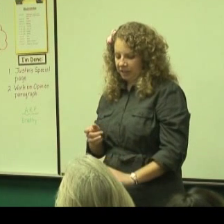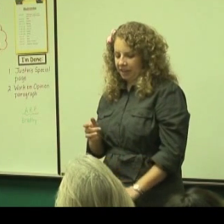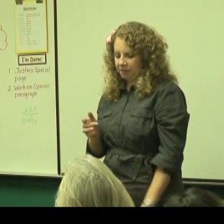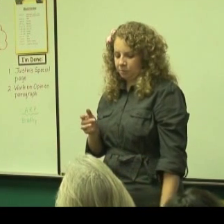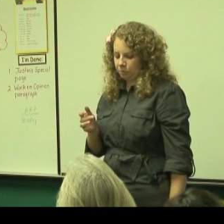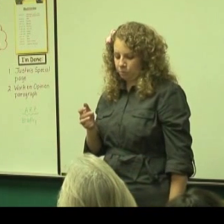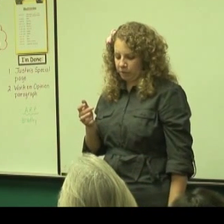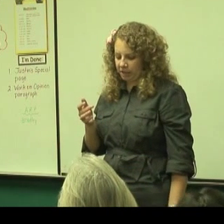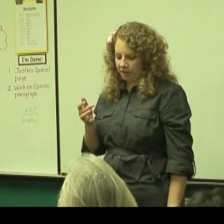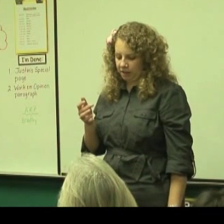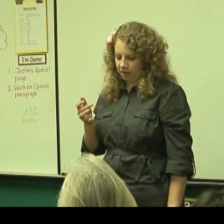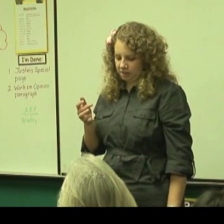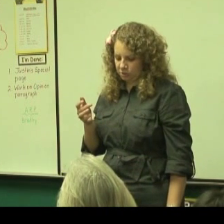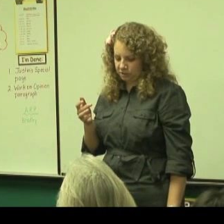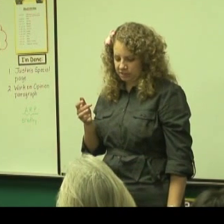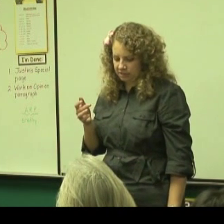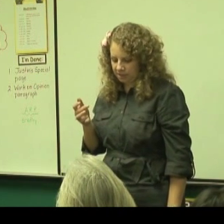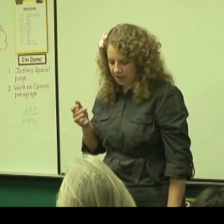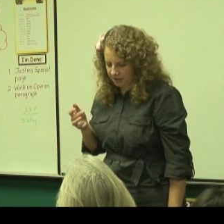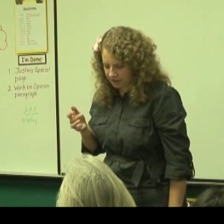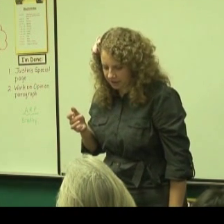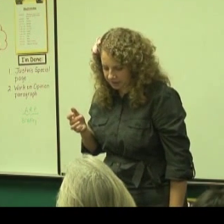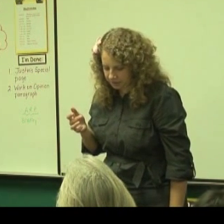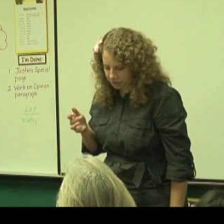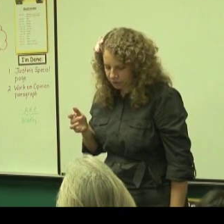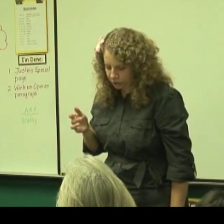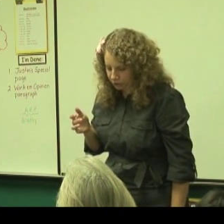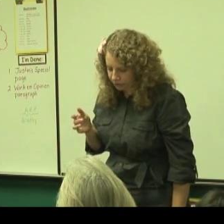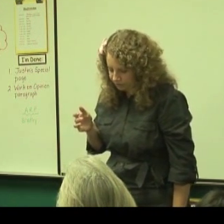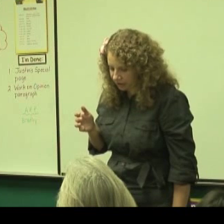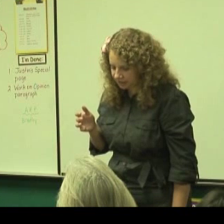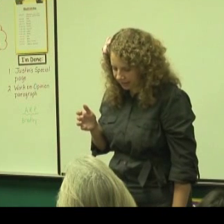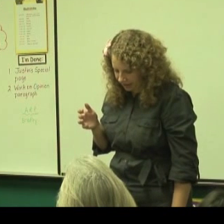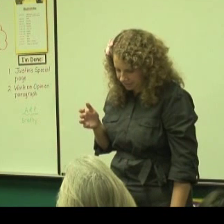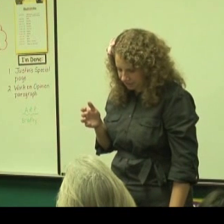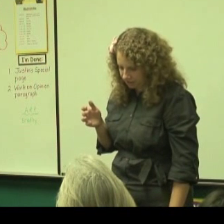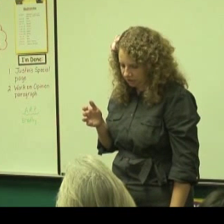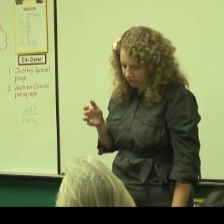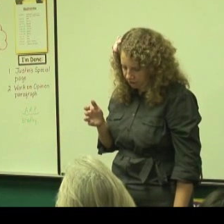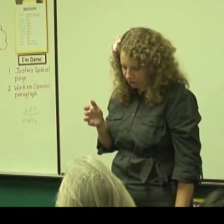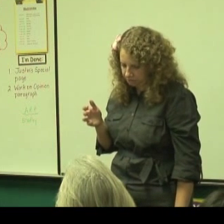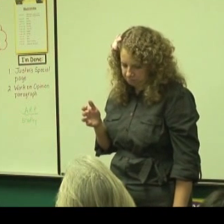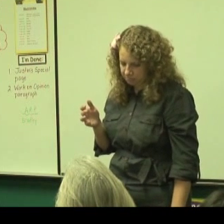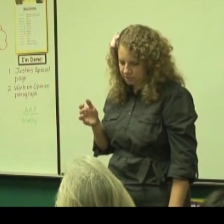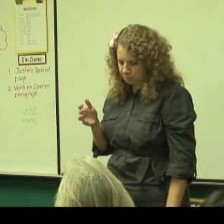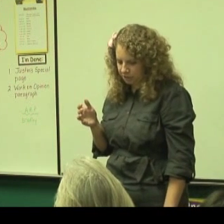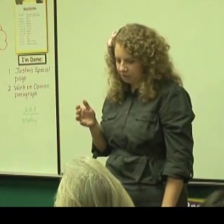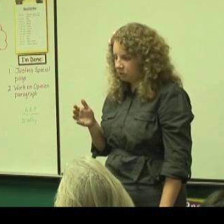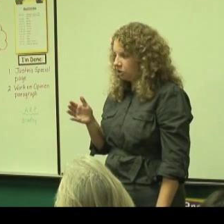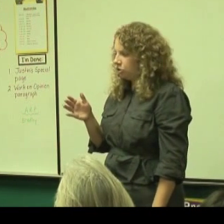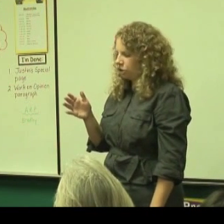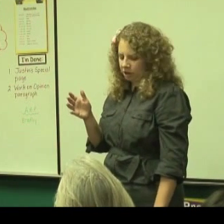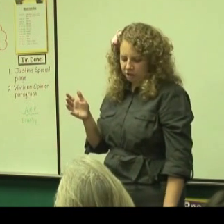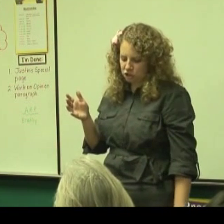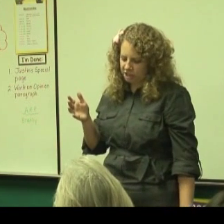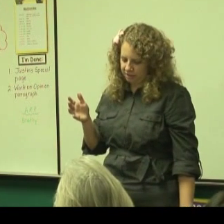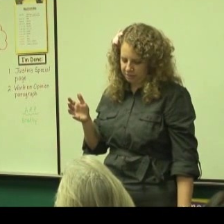Okay, and then we are going to say her friend Kathy, her, is pretty. Or she, I'm